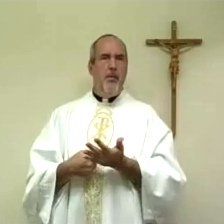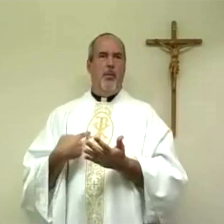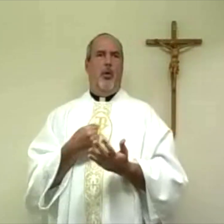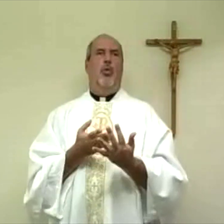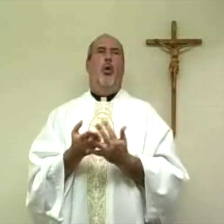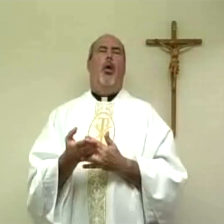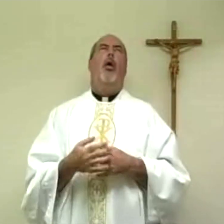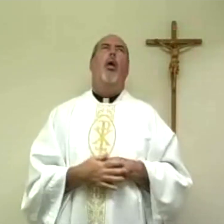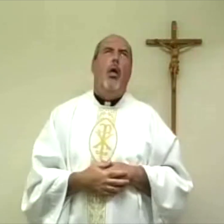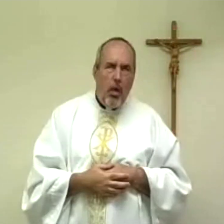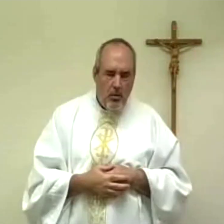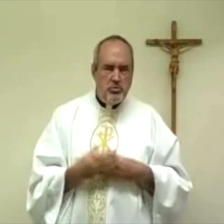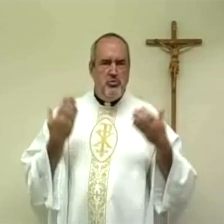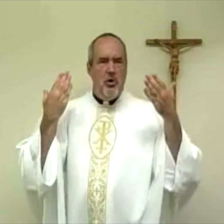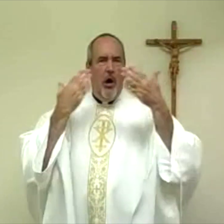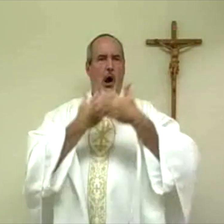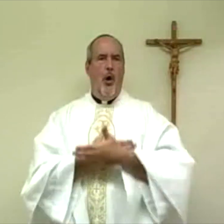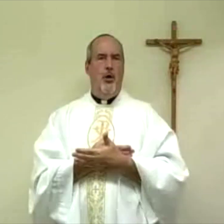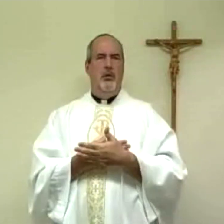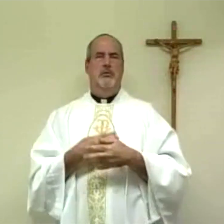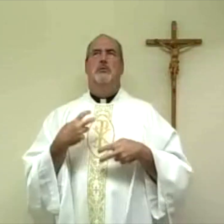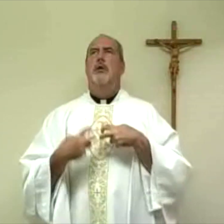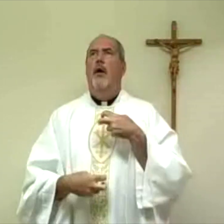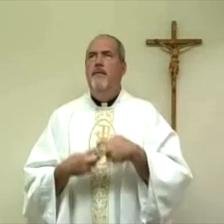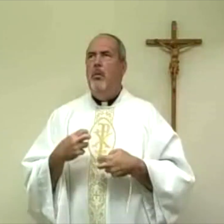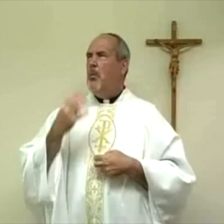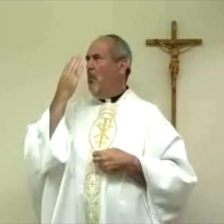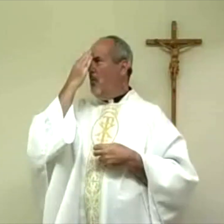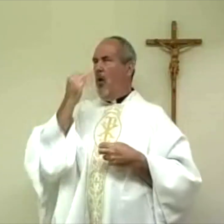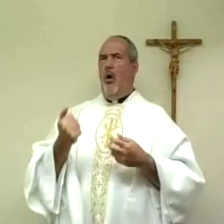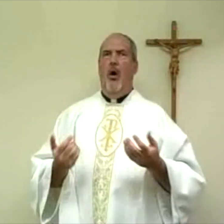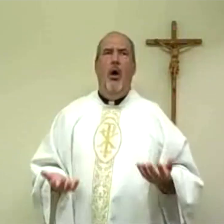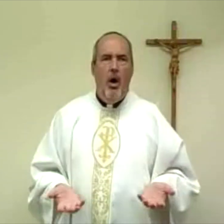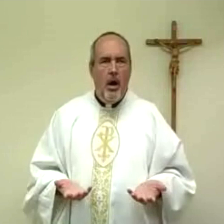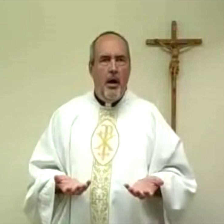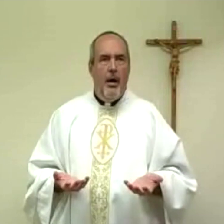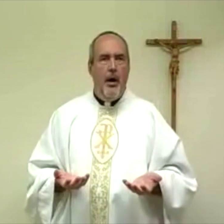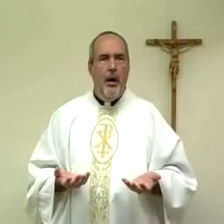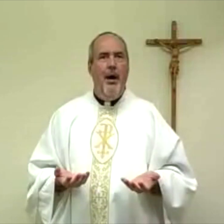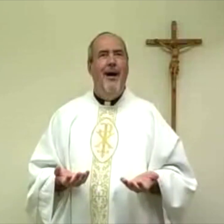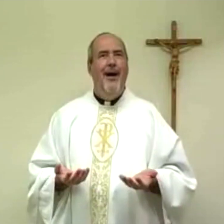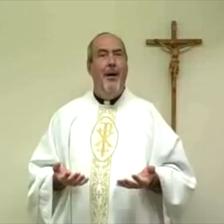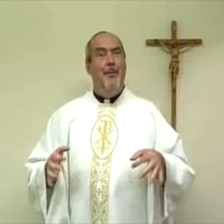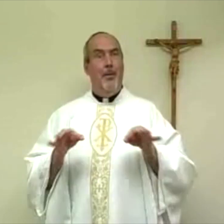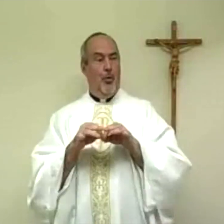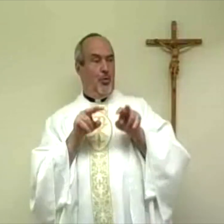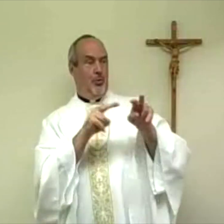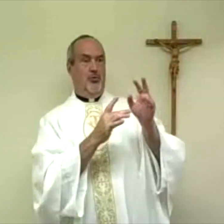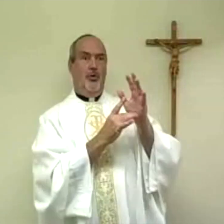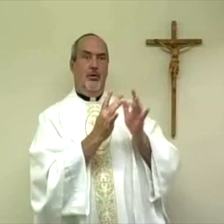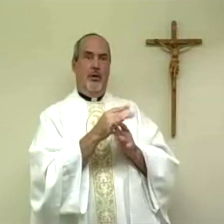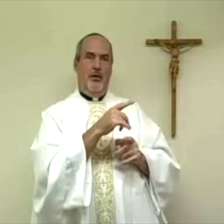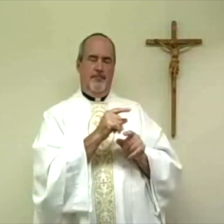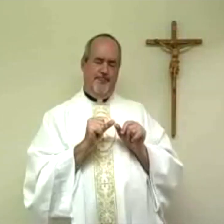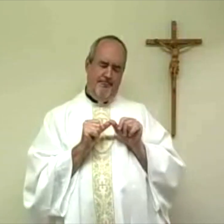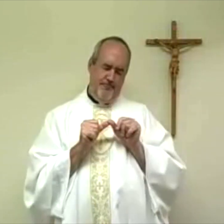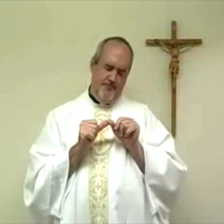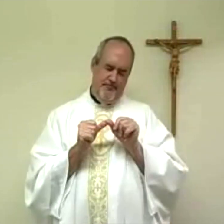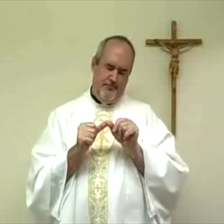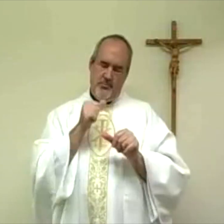we're doing, or whether we're going through a very dark period or difficult time, we don't understand why. But it's important to look